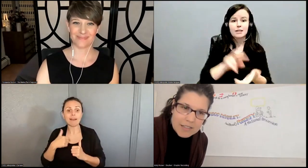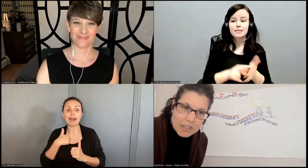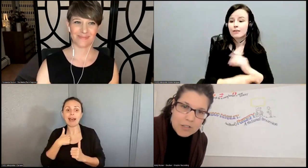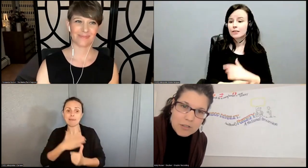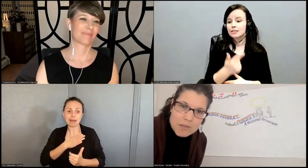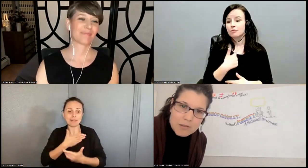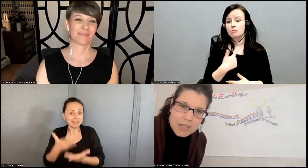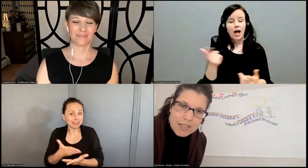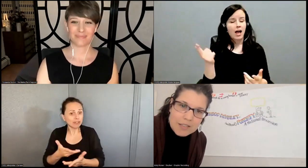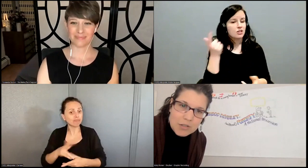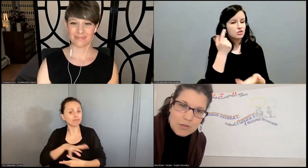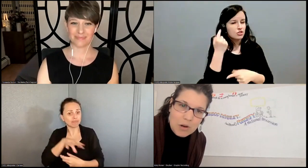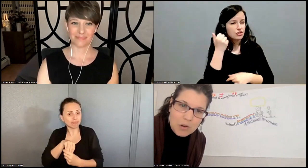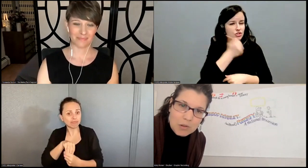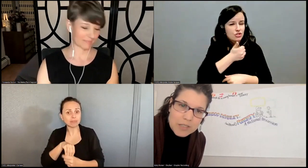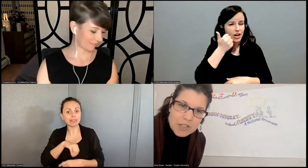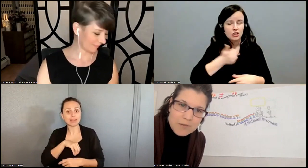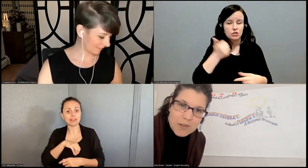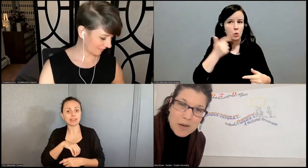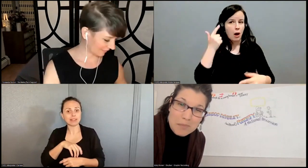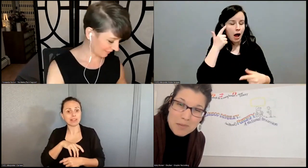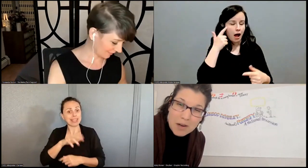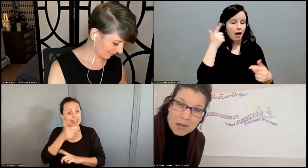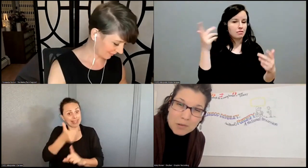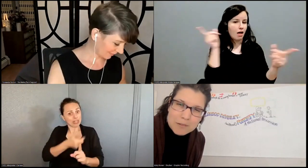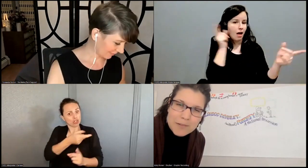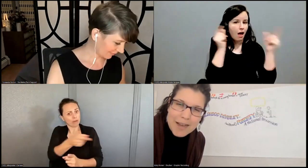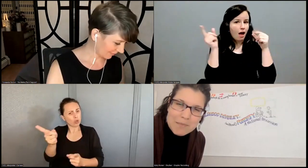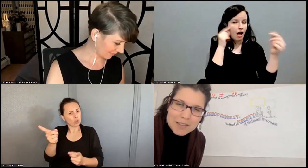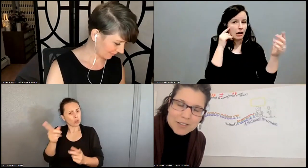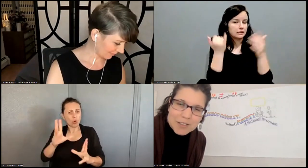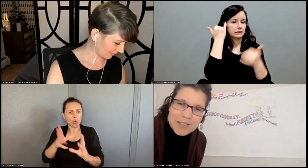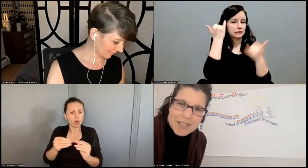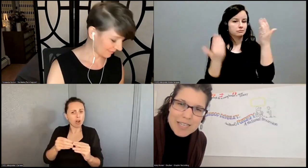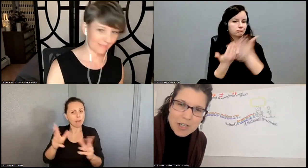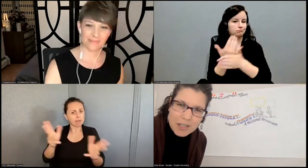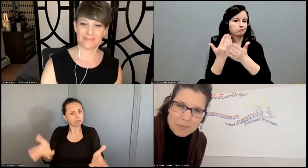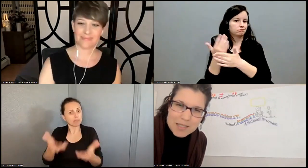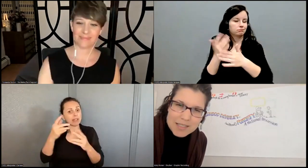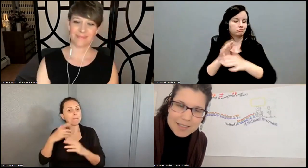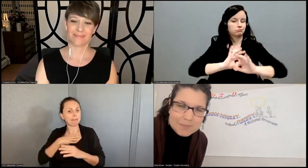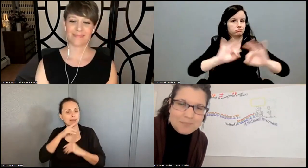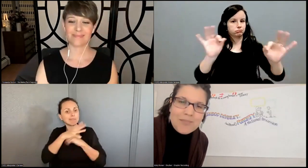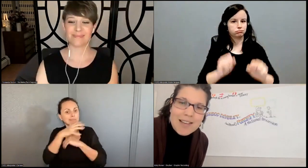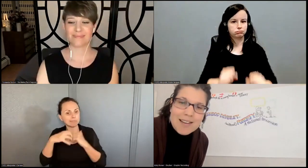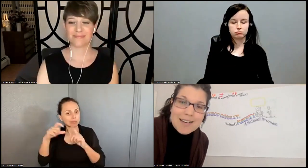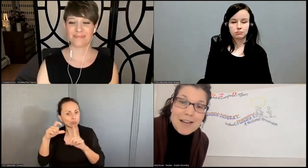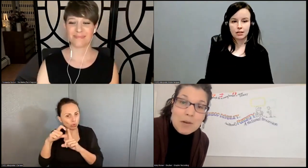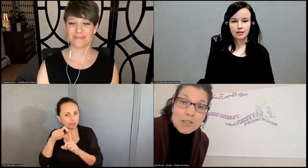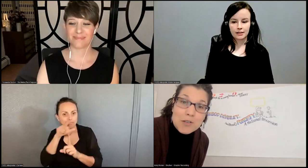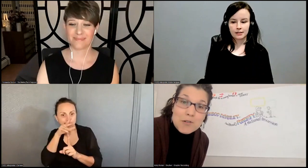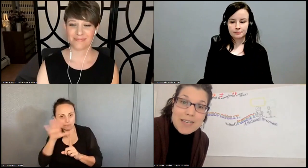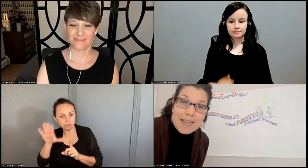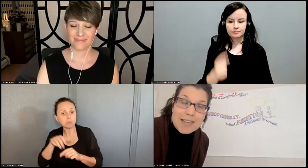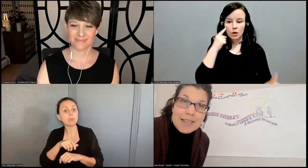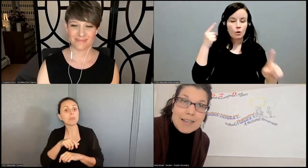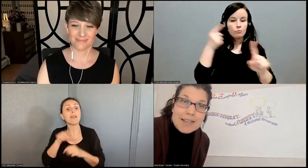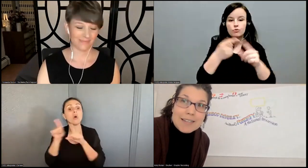to contribute, to hold each of you up. Our word for that in my culture is ichayapstah. I'm